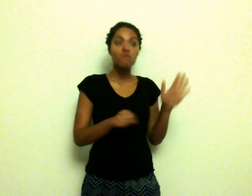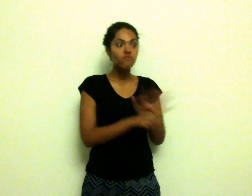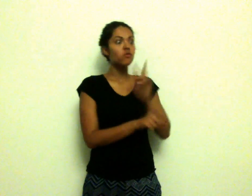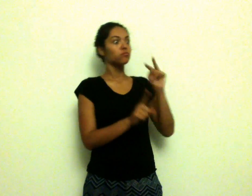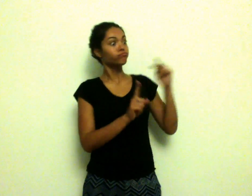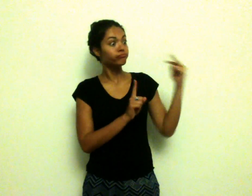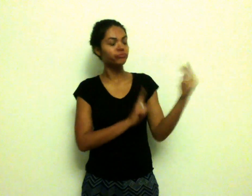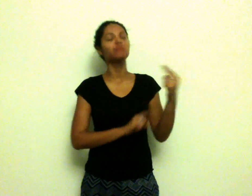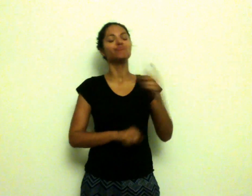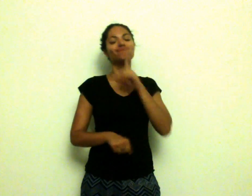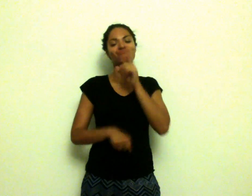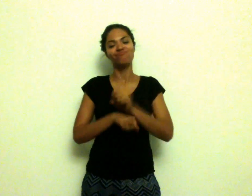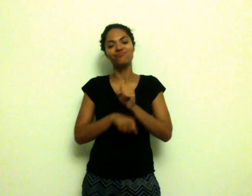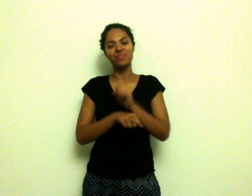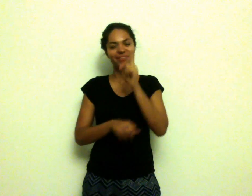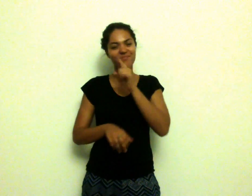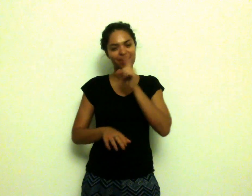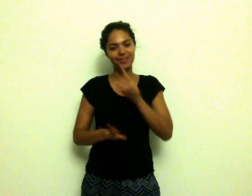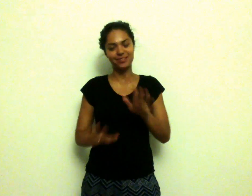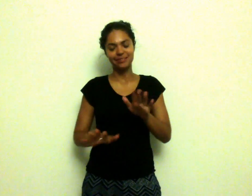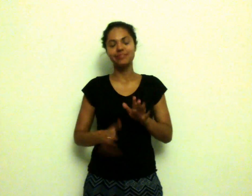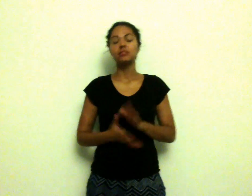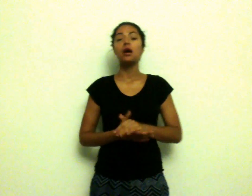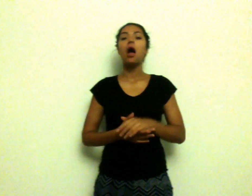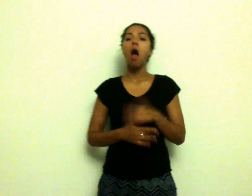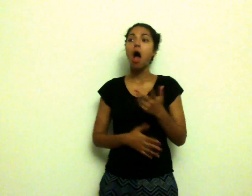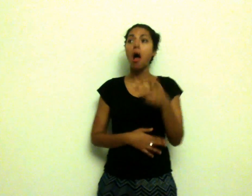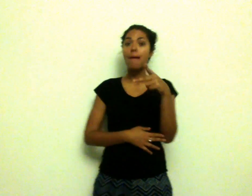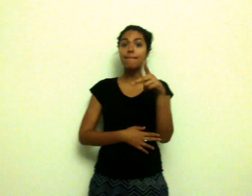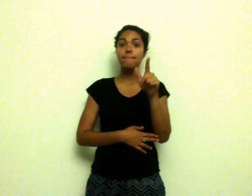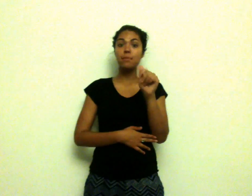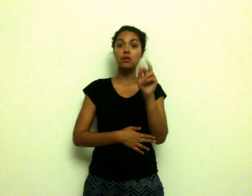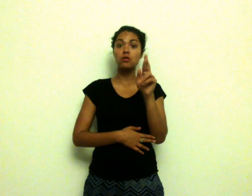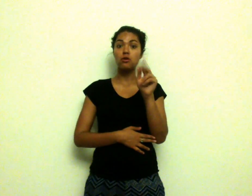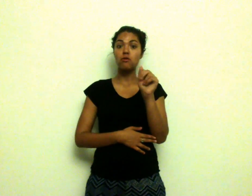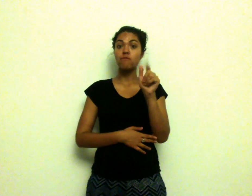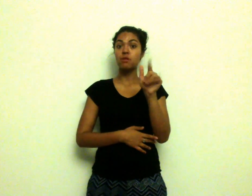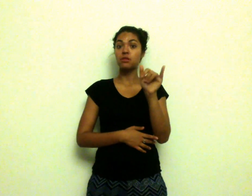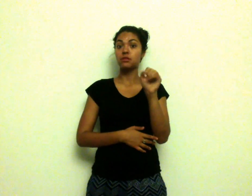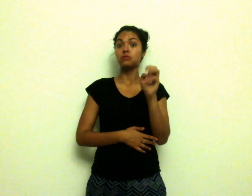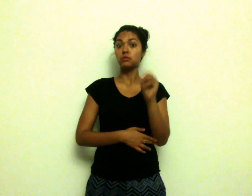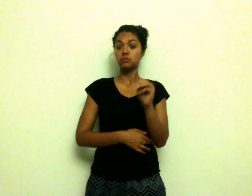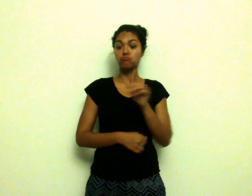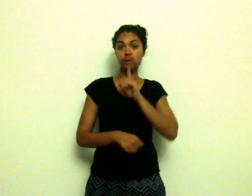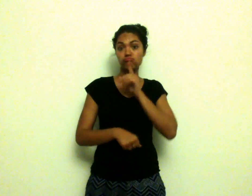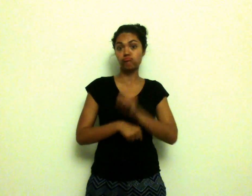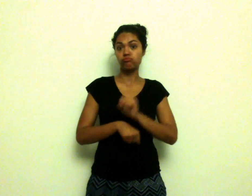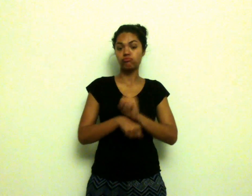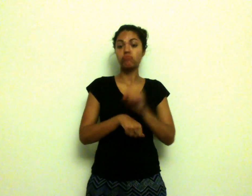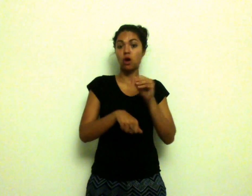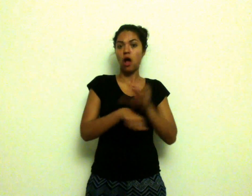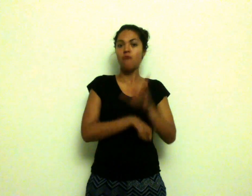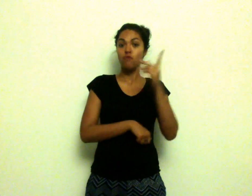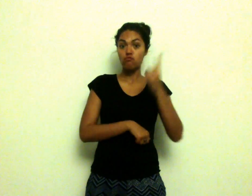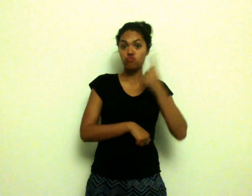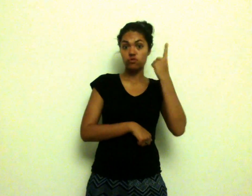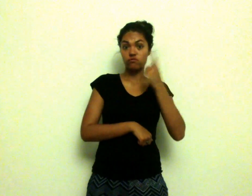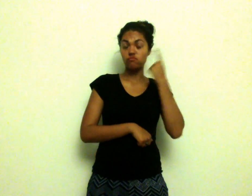a sense in which there is this pluralism of thinking, where different worldviews are brought in